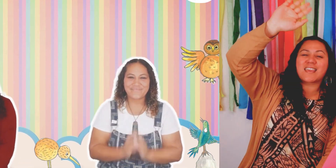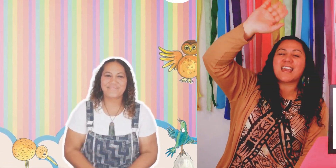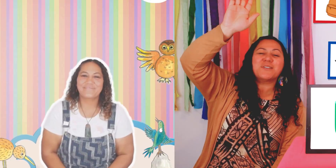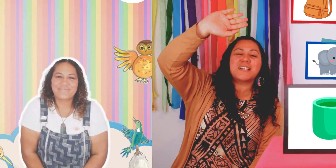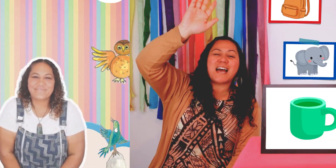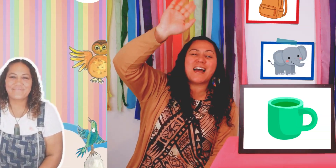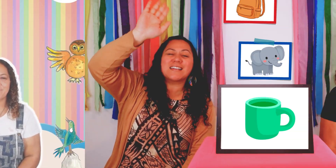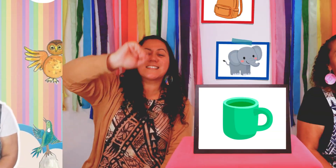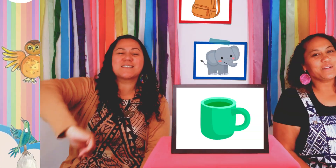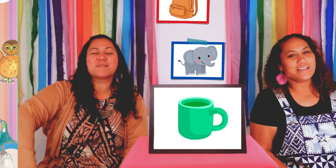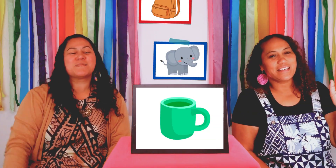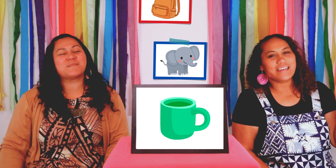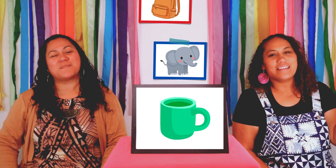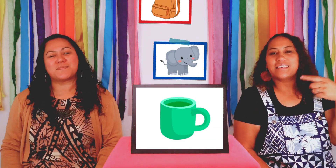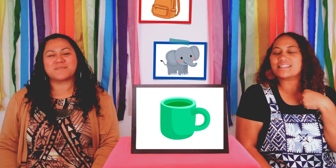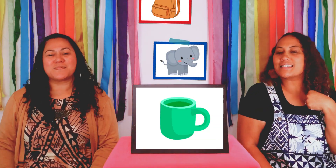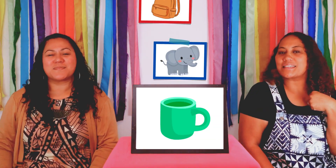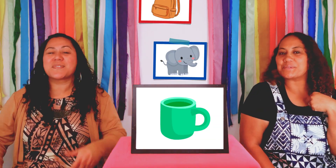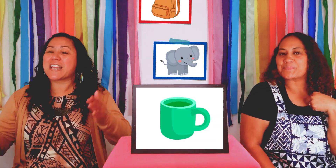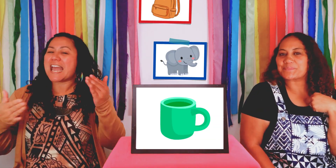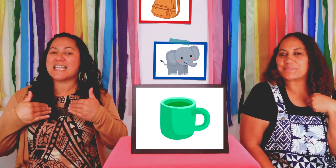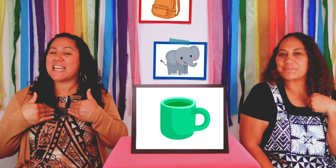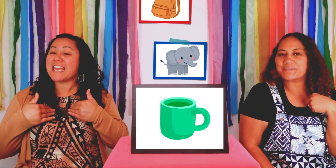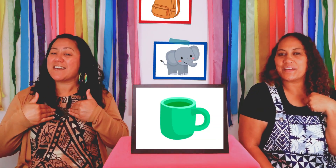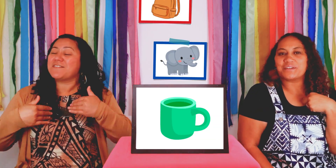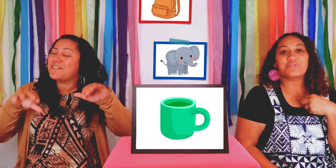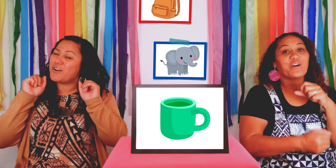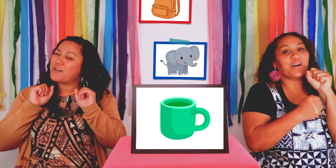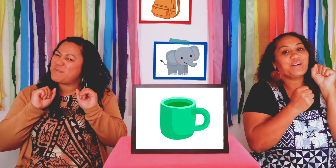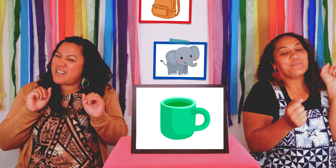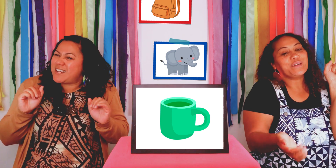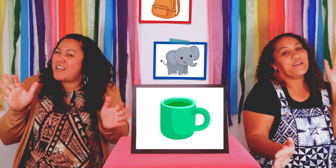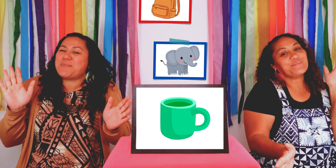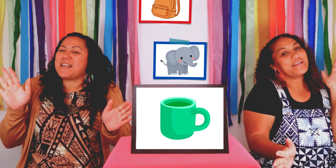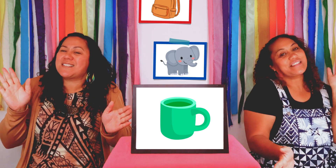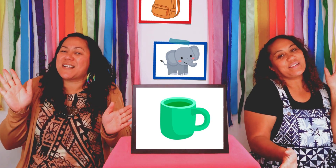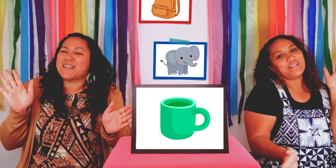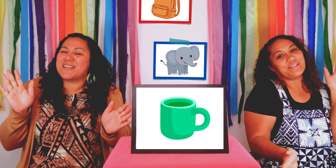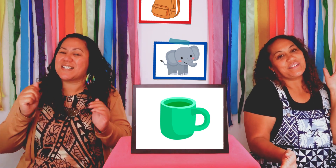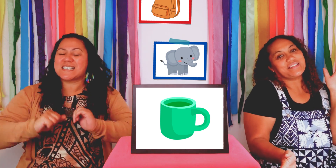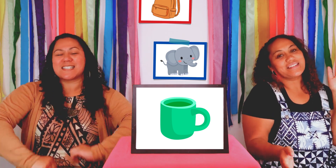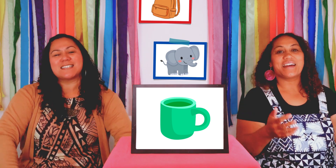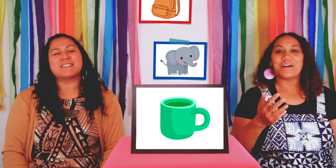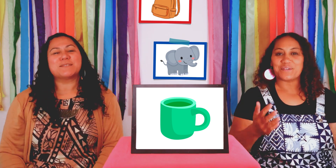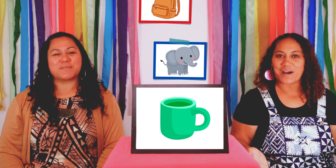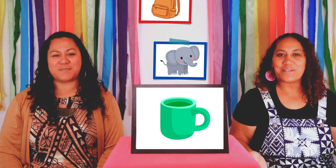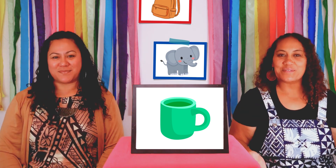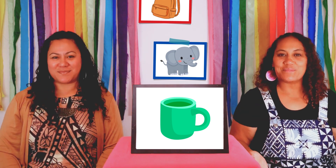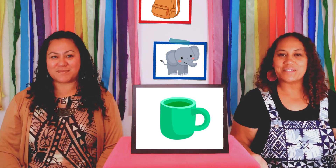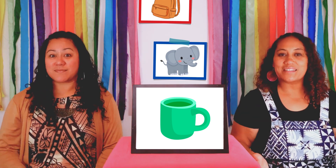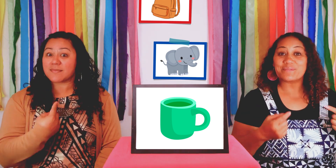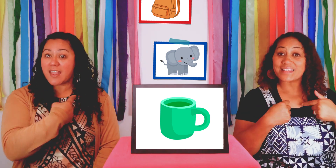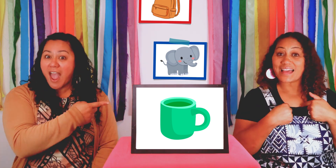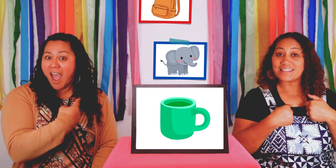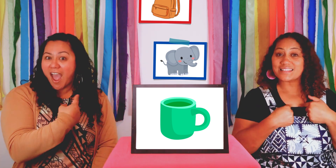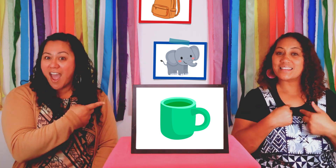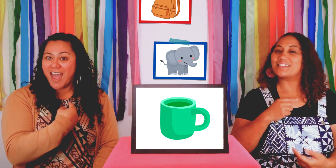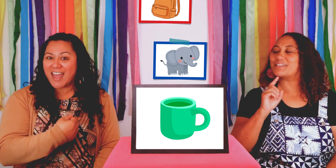Kia ora! Malolele, it's Seal And Leah from Loopy Tunes. Welcome to Music Time with us,